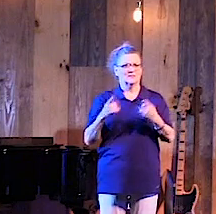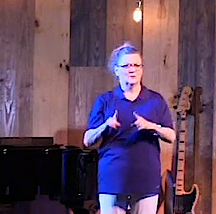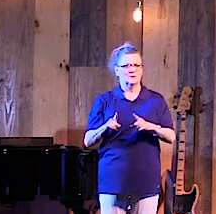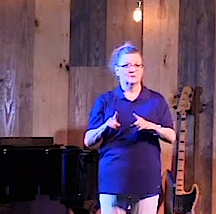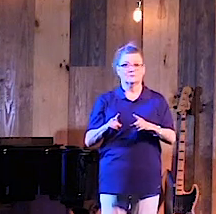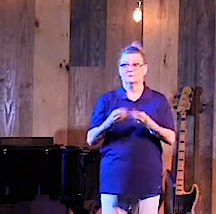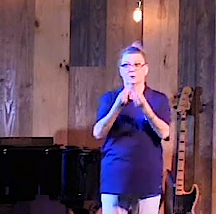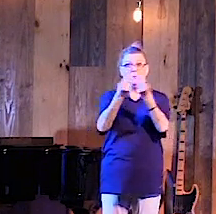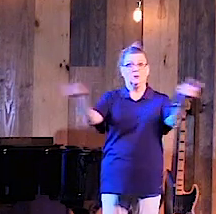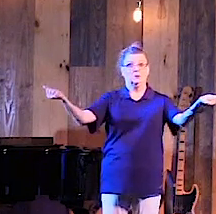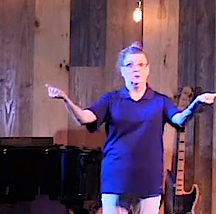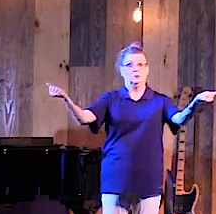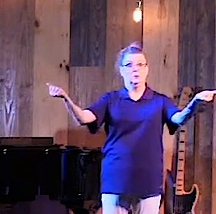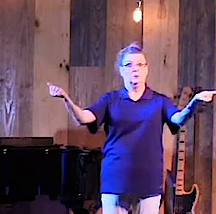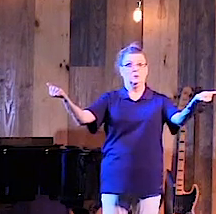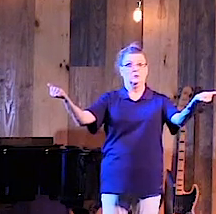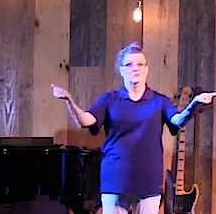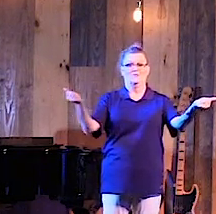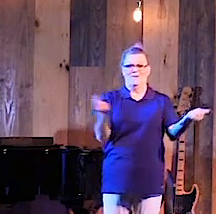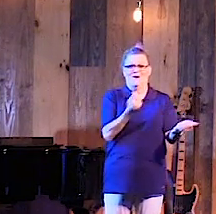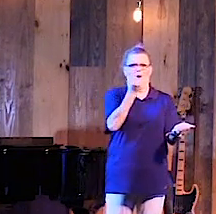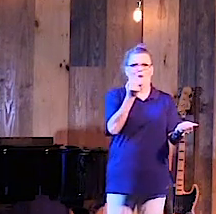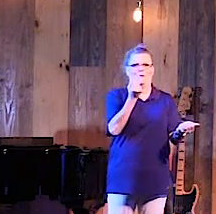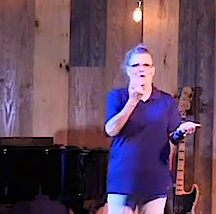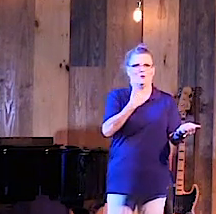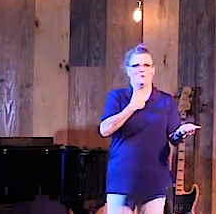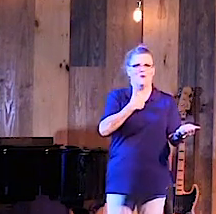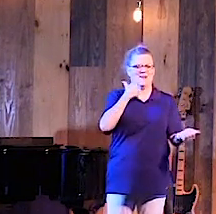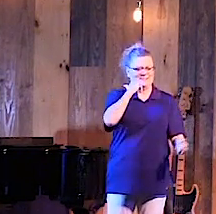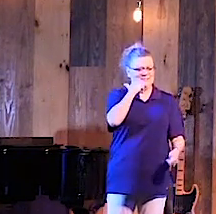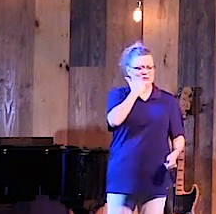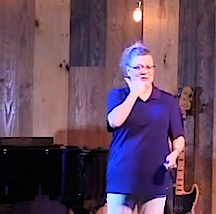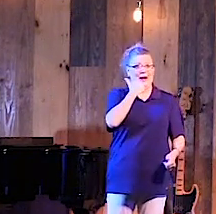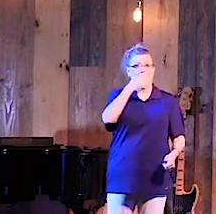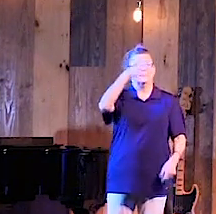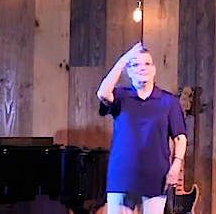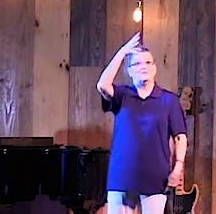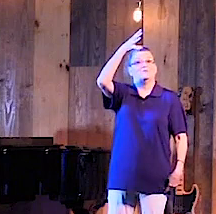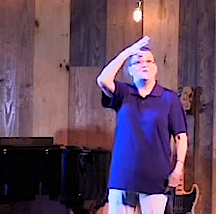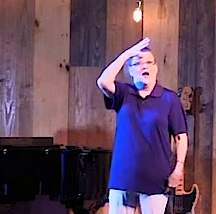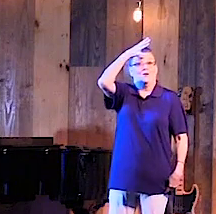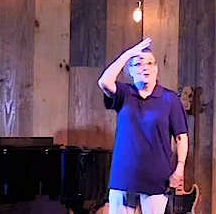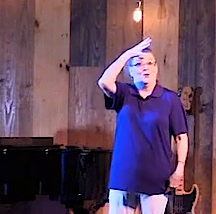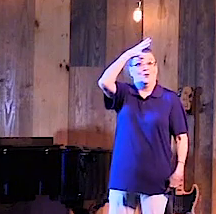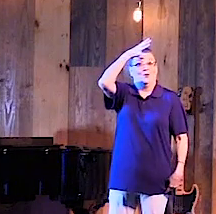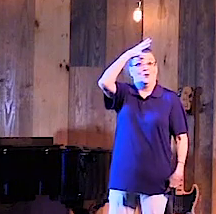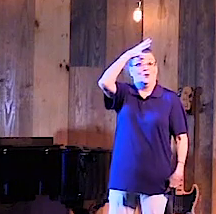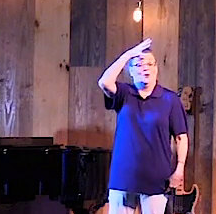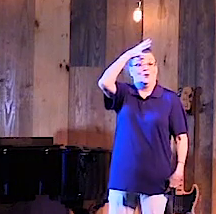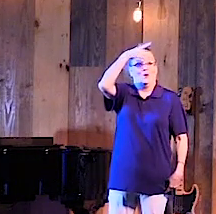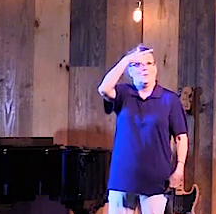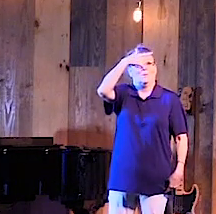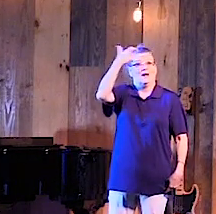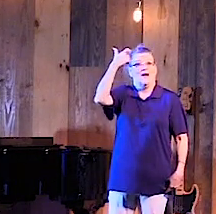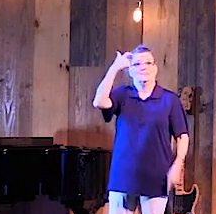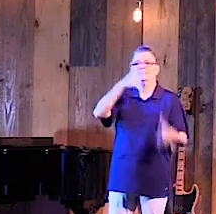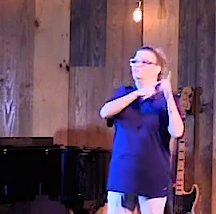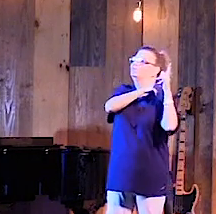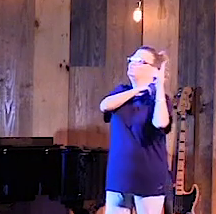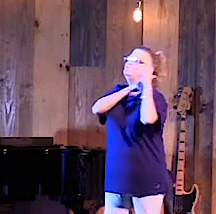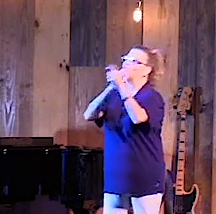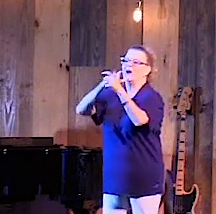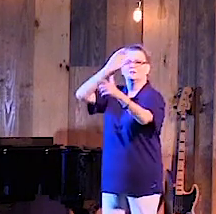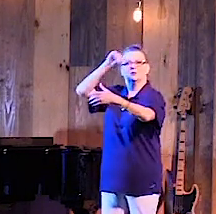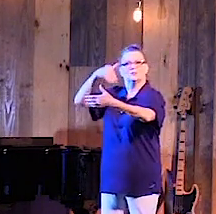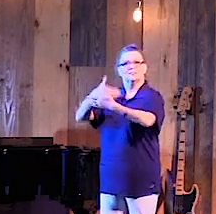gone. I mean, the only one who experiences any shame in this story is the father as he runs to his son. Where's the